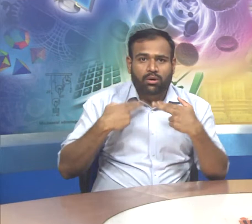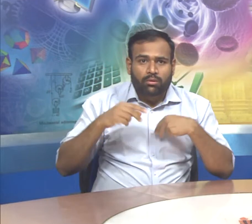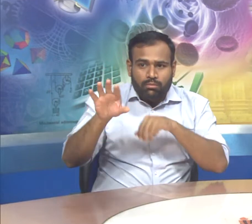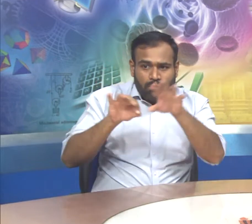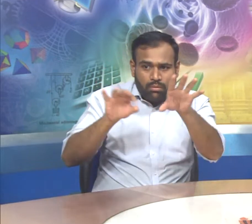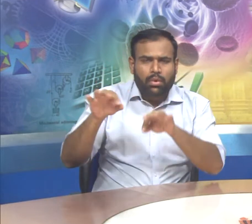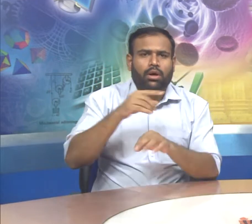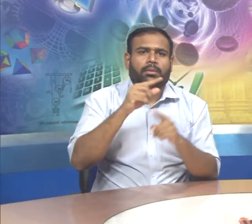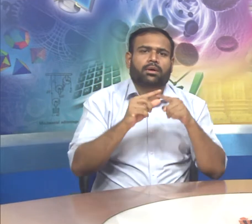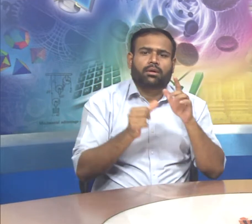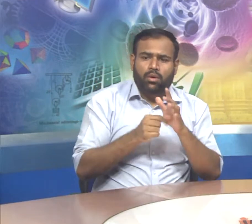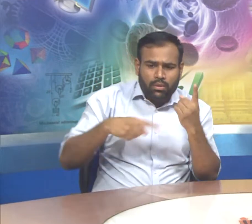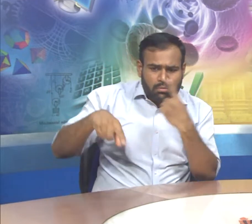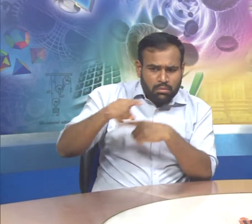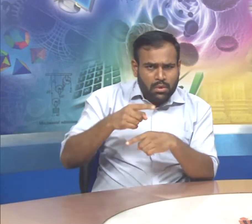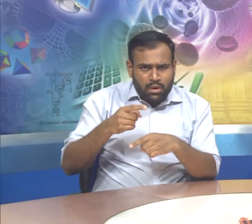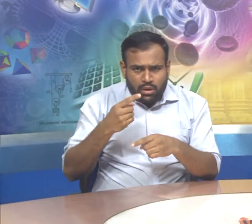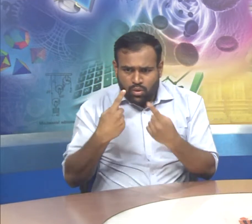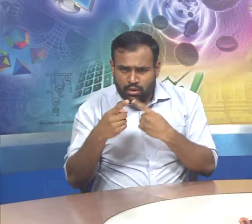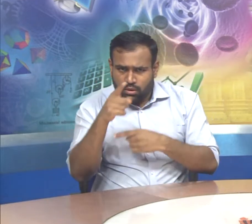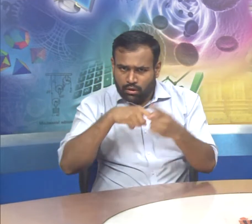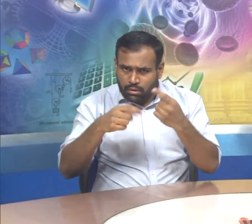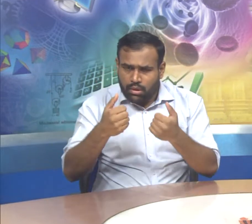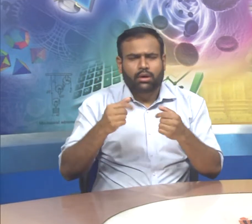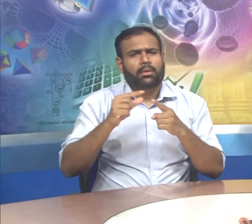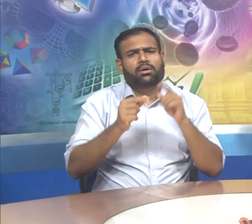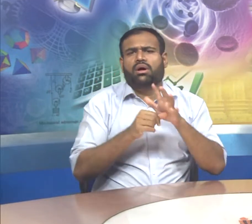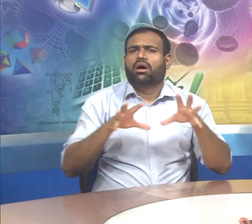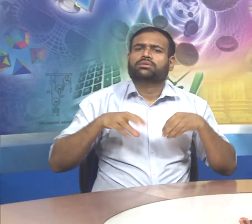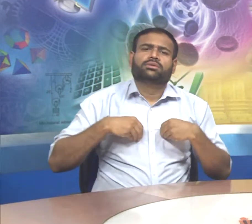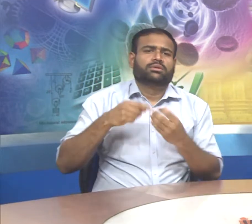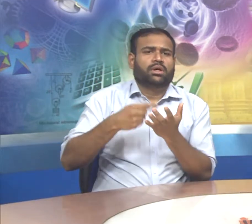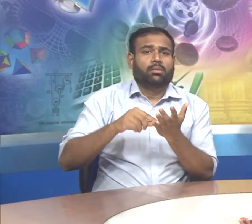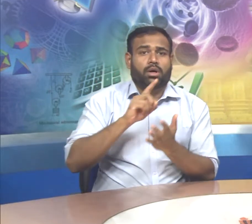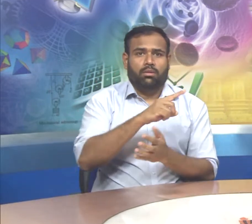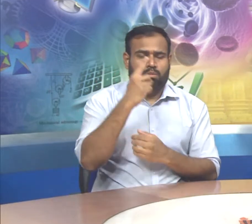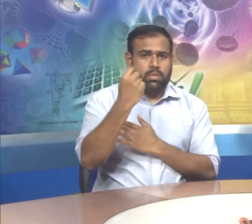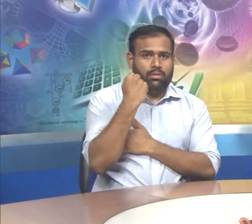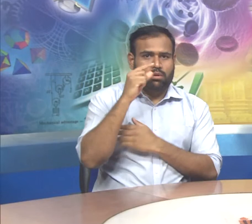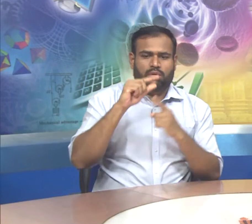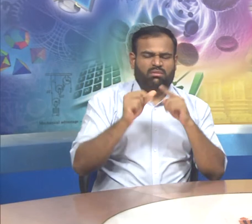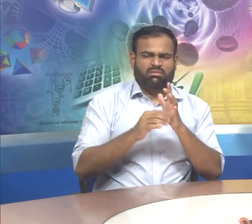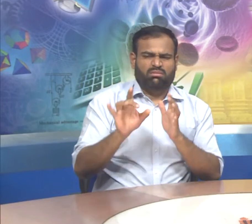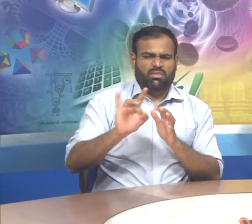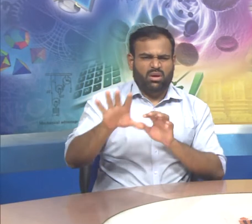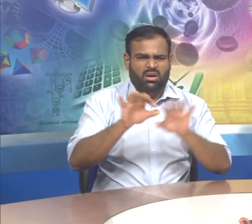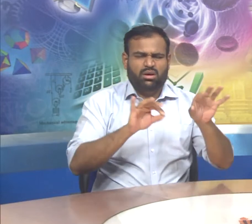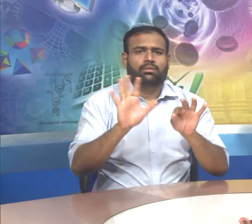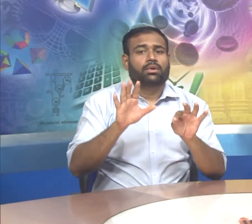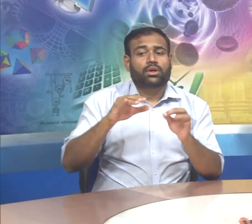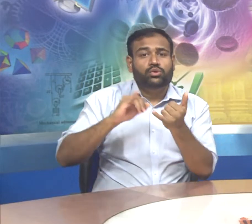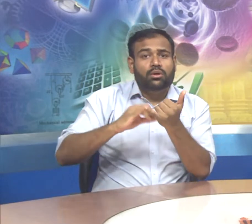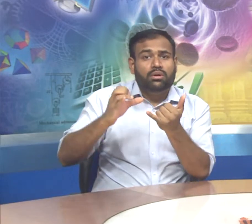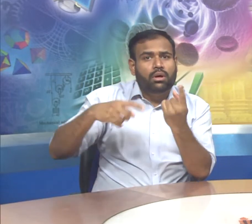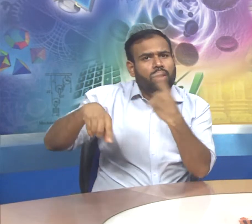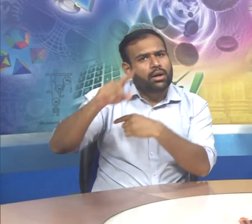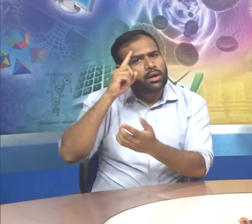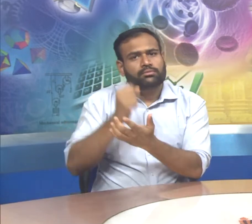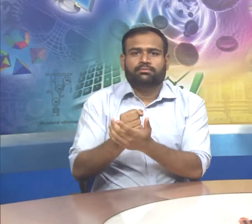appointing authority of the Supreme Court judges, the ruling of the Supreme Court has